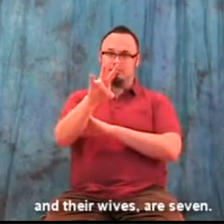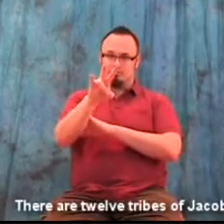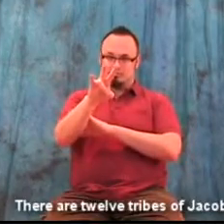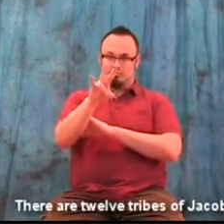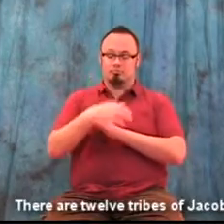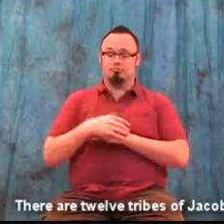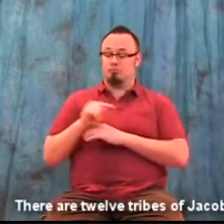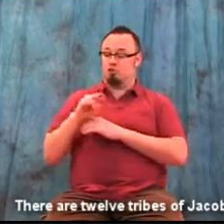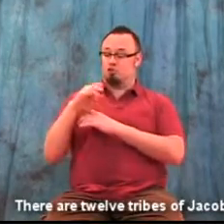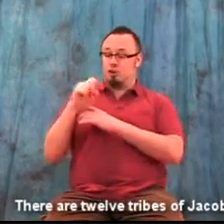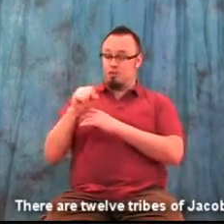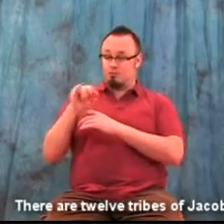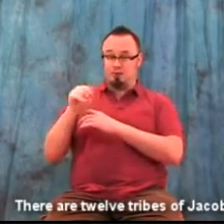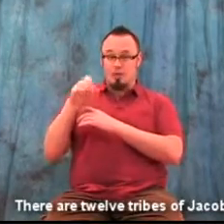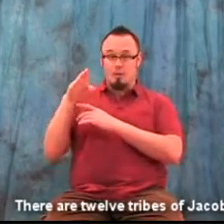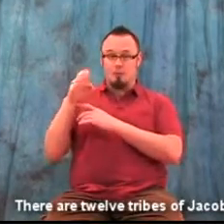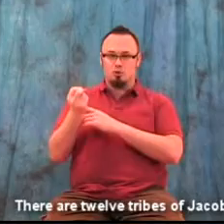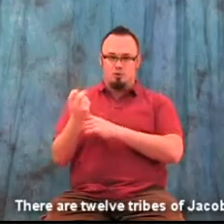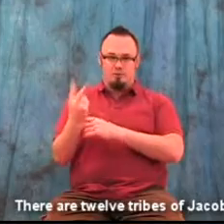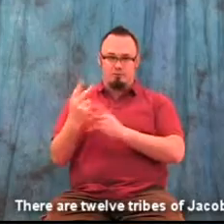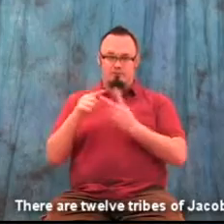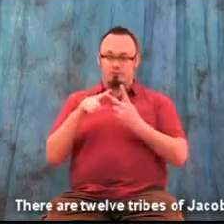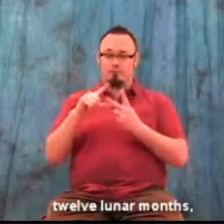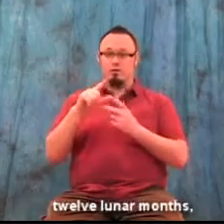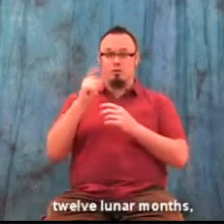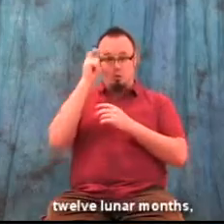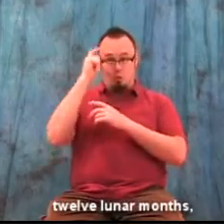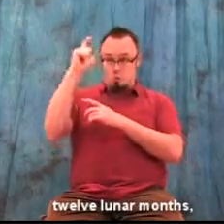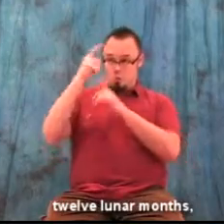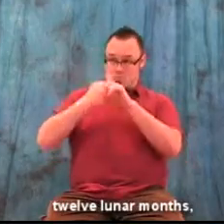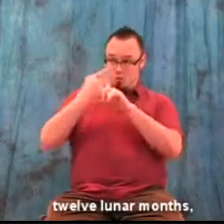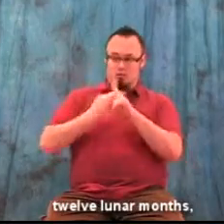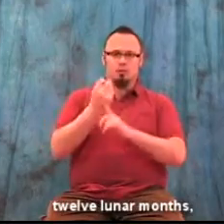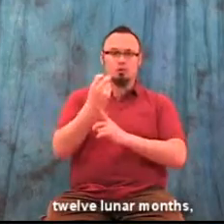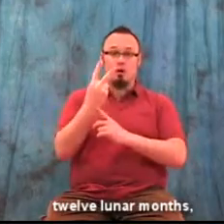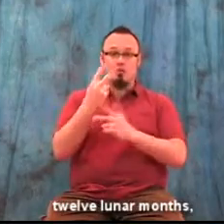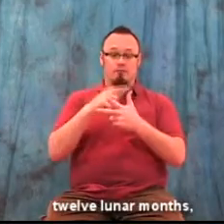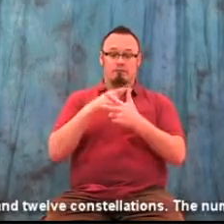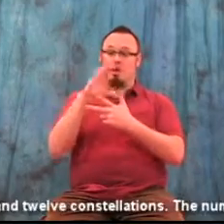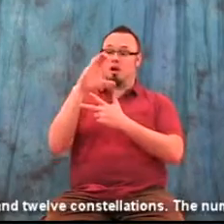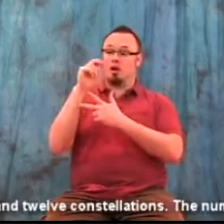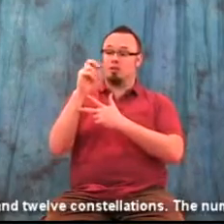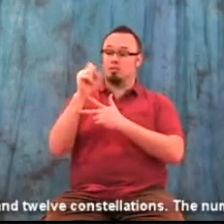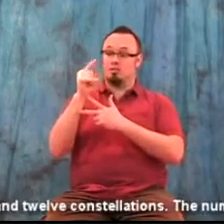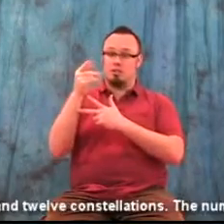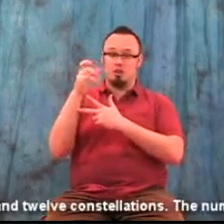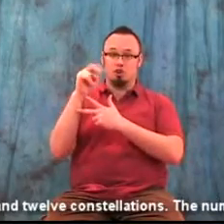There are 12 tribes of Jacob, 12 lunar months, and 12 constellations.